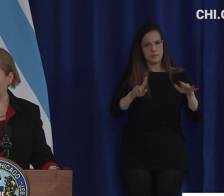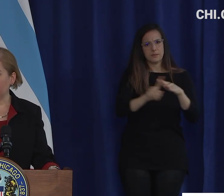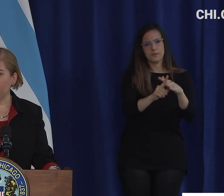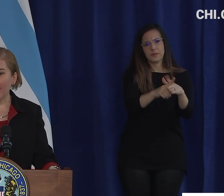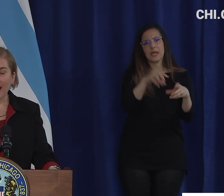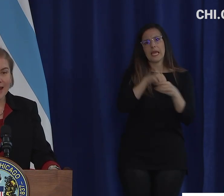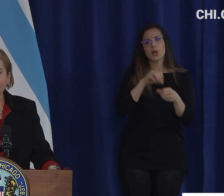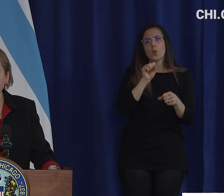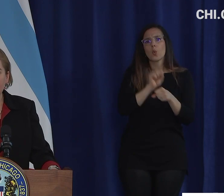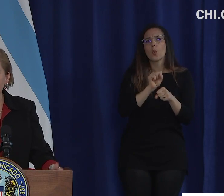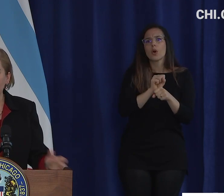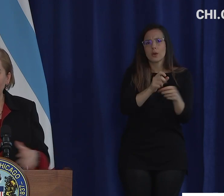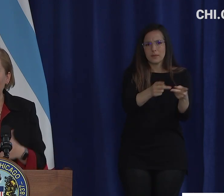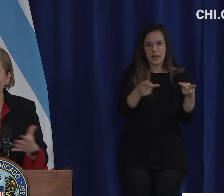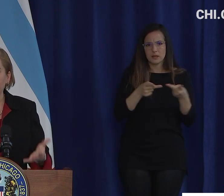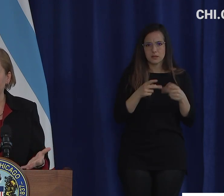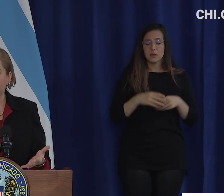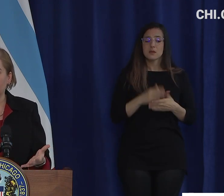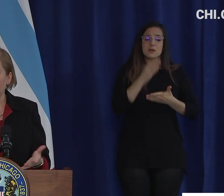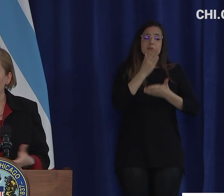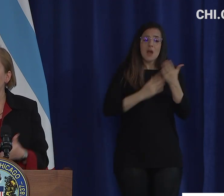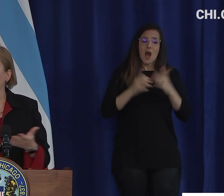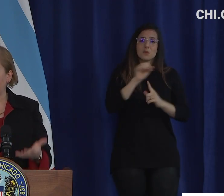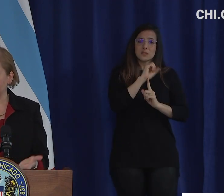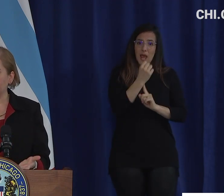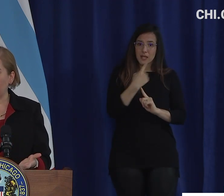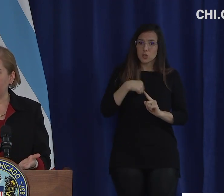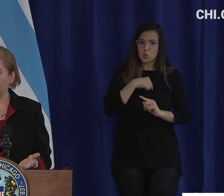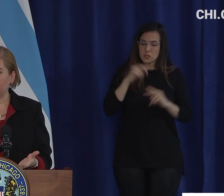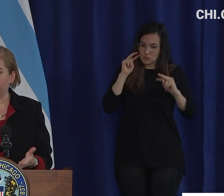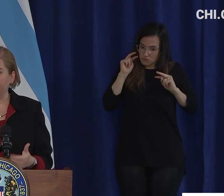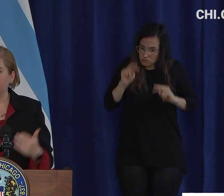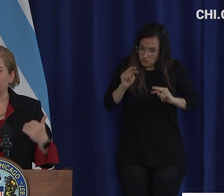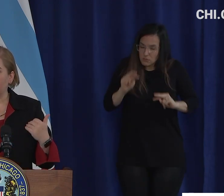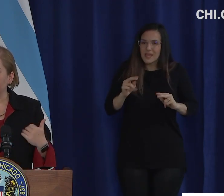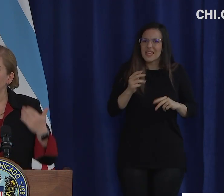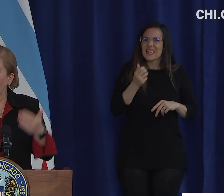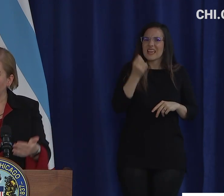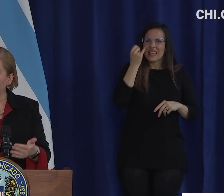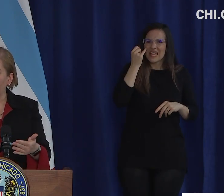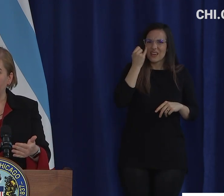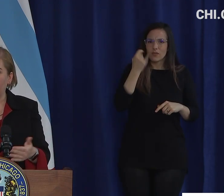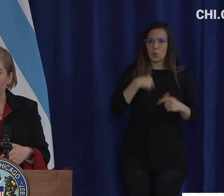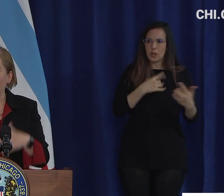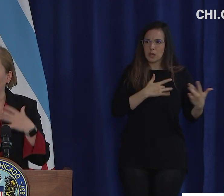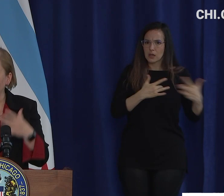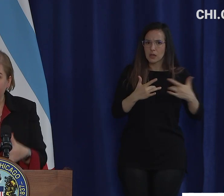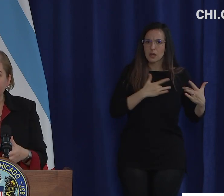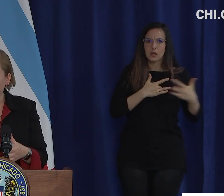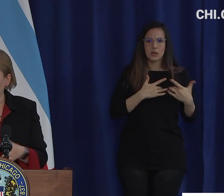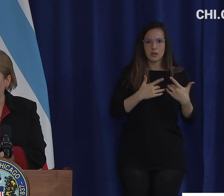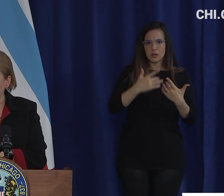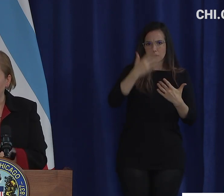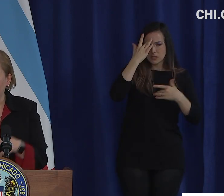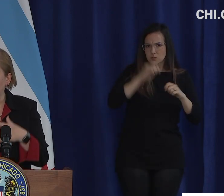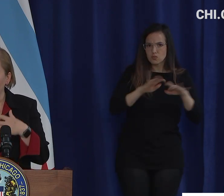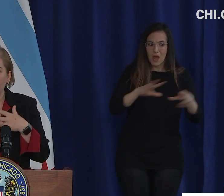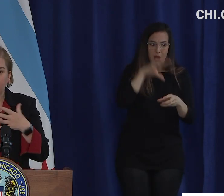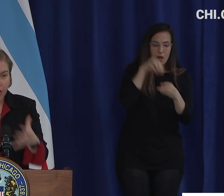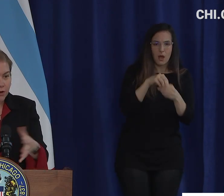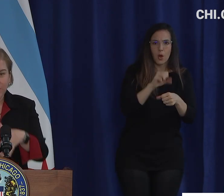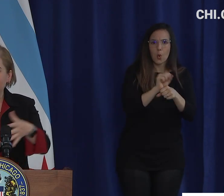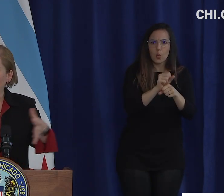we follow, and any time that we have concern about spread in a workplace, the Chicago Department of Public Health gets involved.